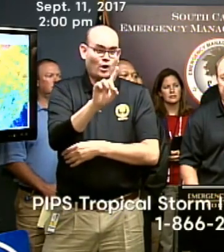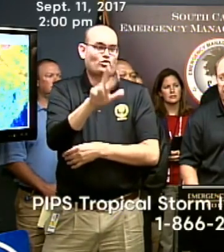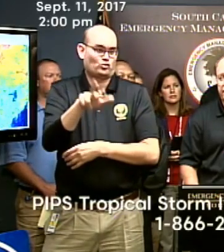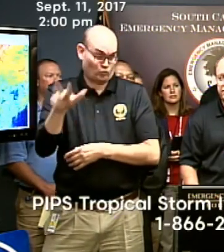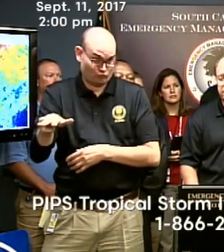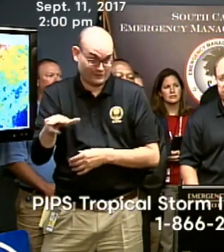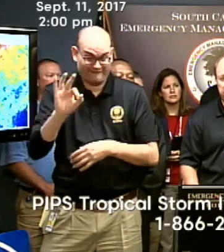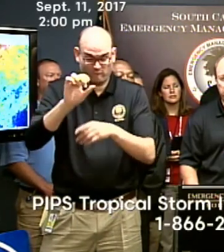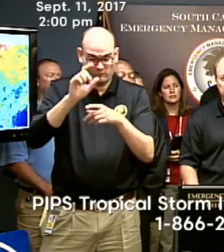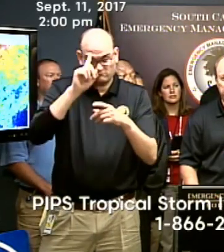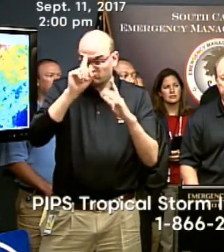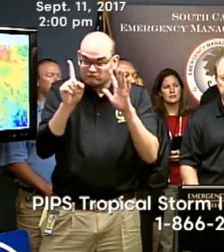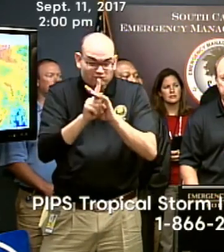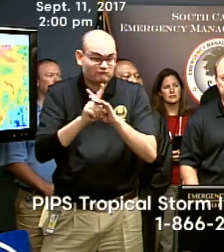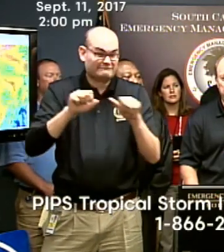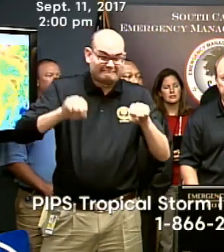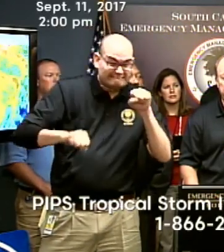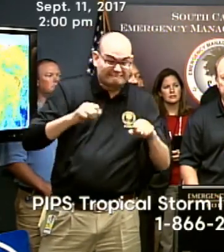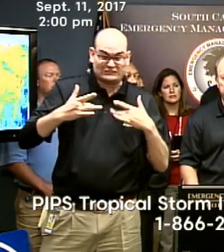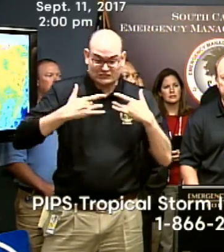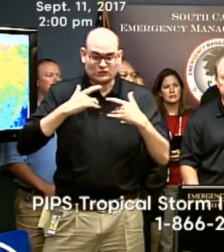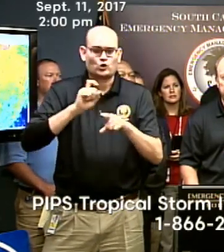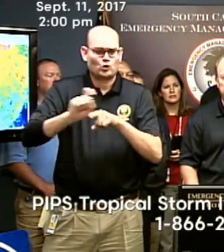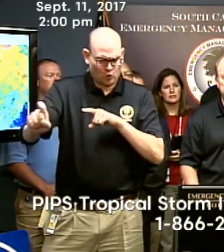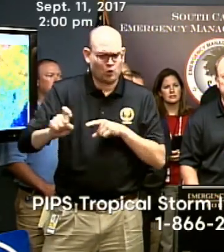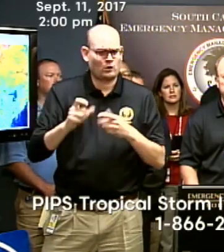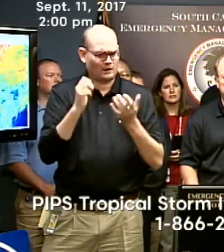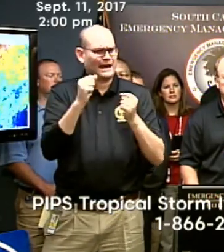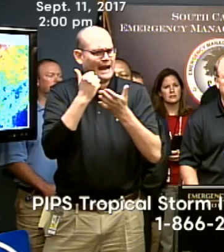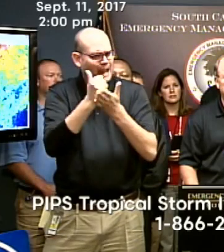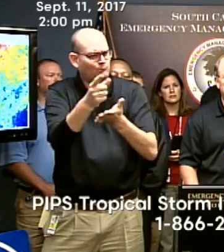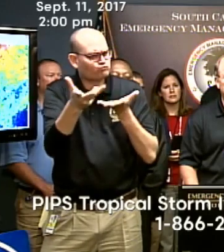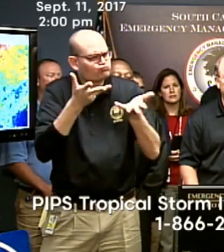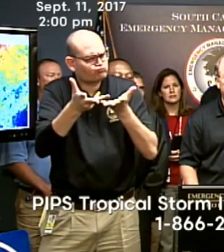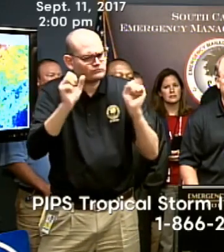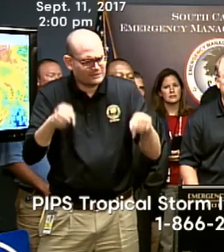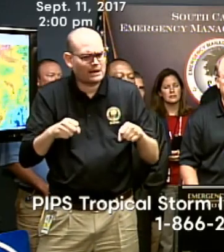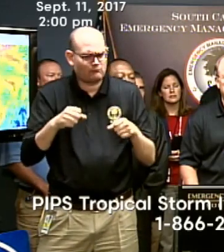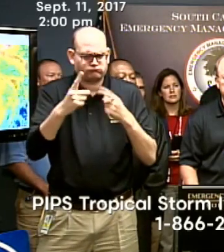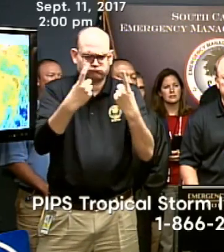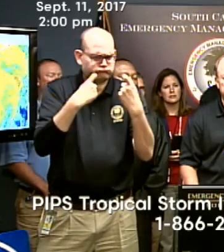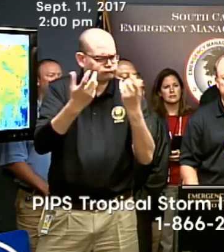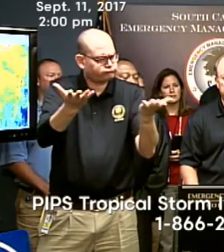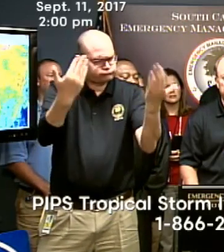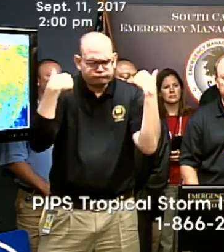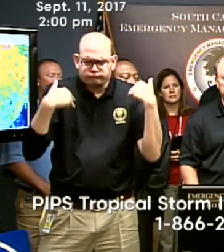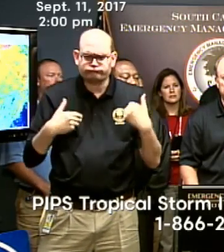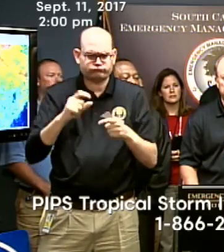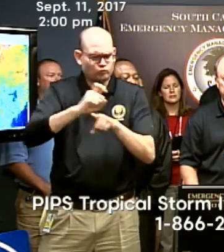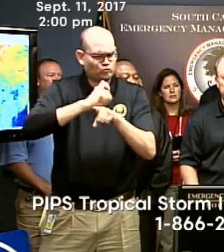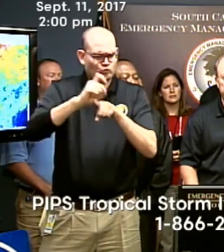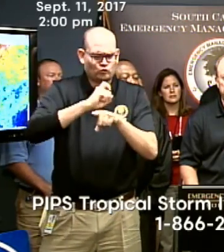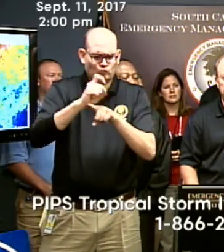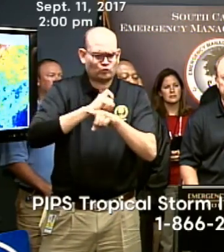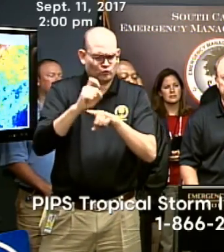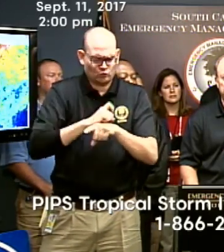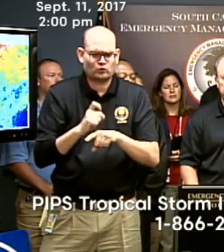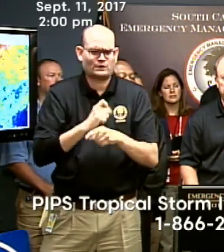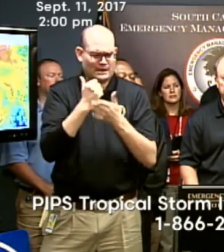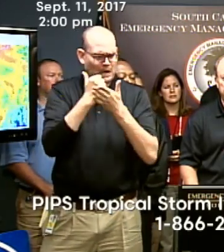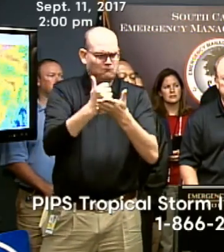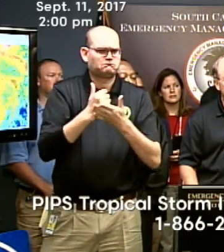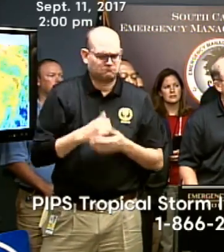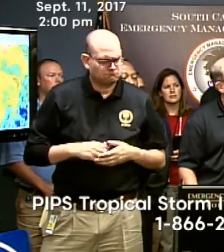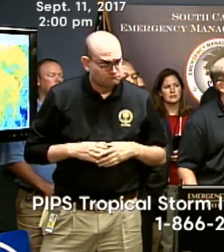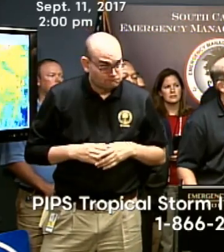1-866-246-0133. And that's a great resource. If you have any questions on any subject that's going on right now in South Carolina, we'll get you the answer for